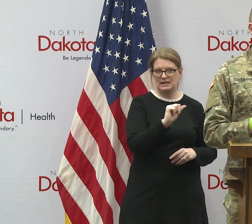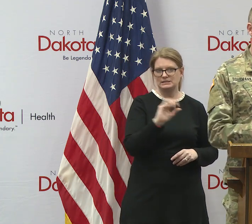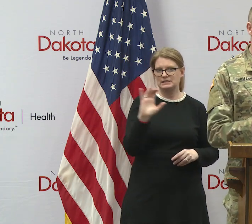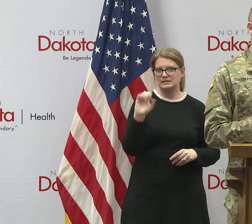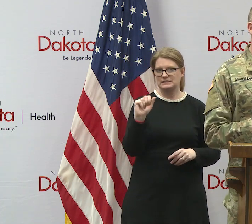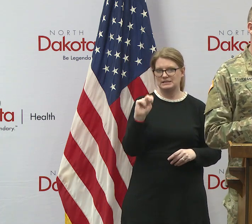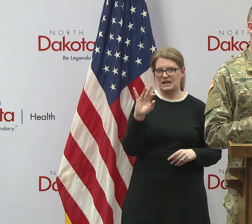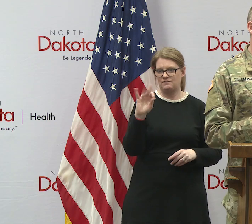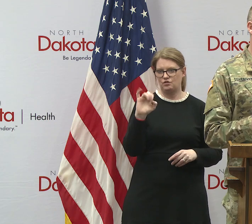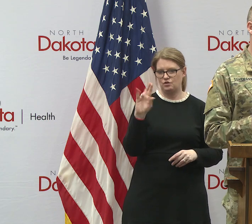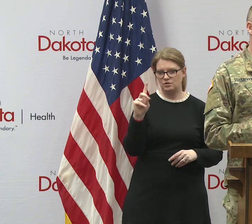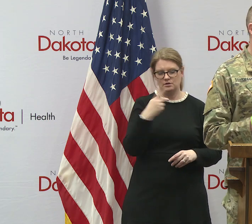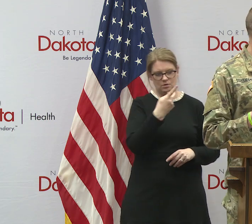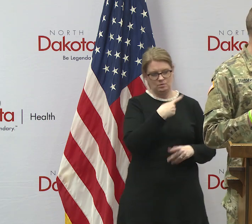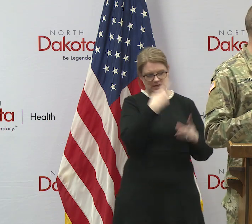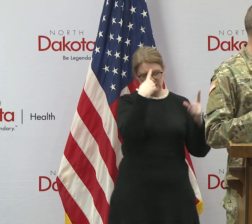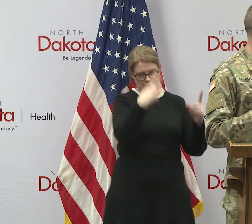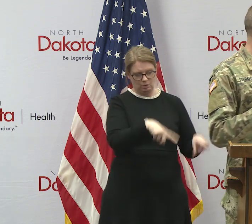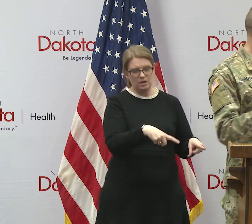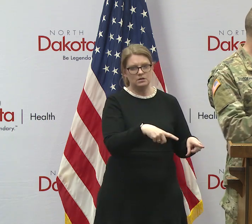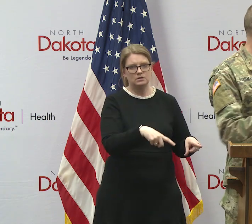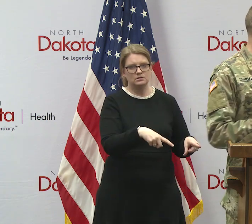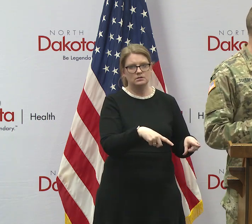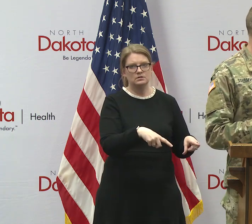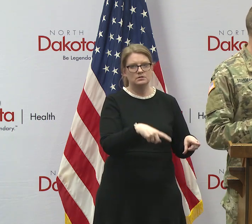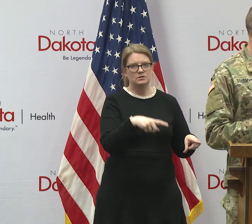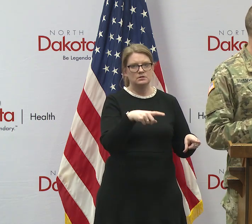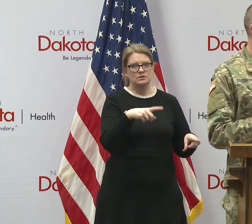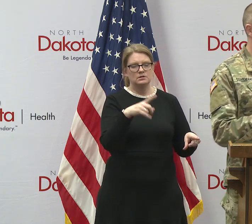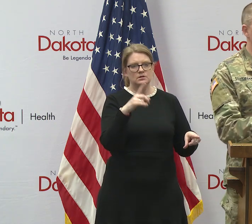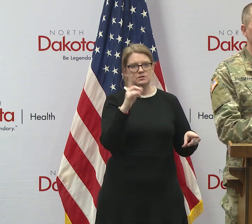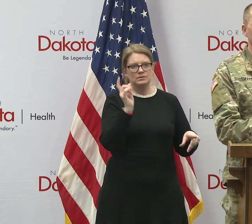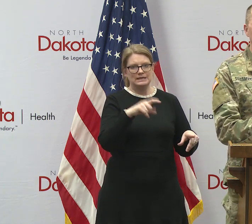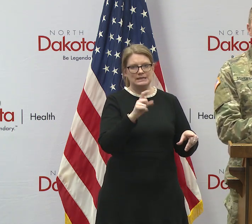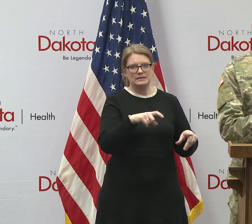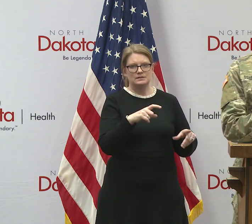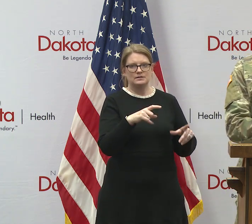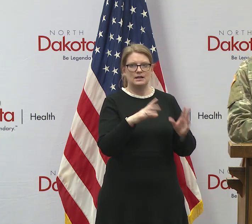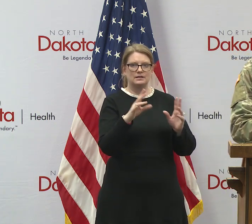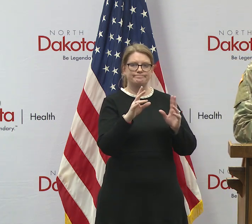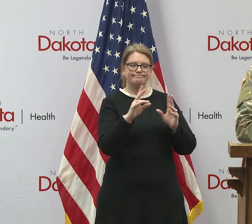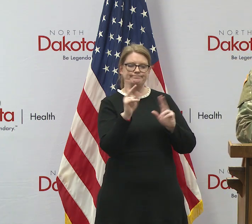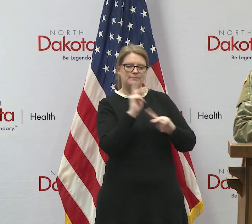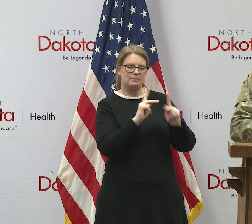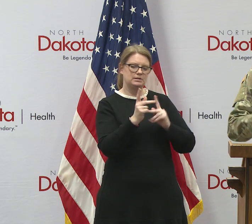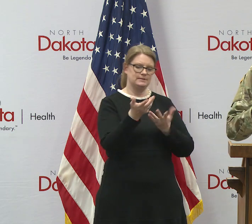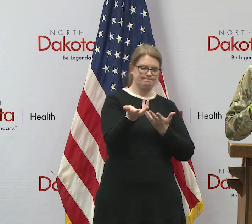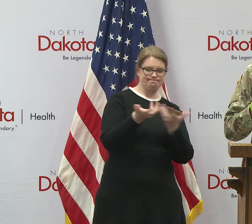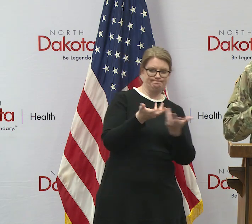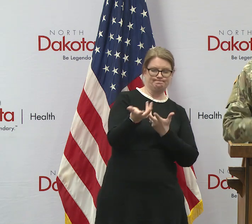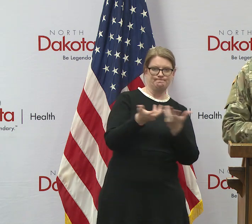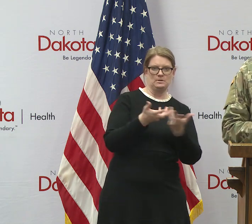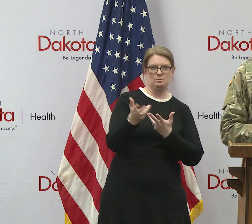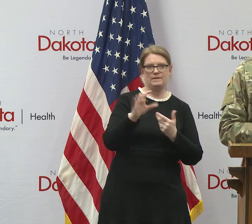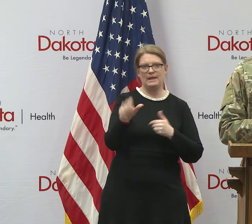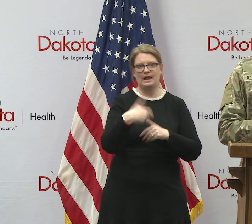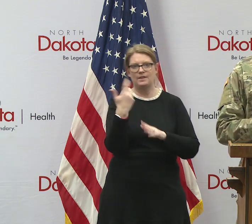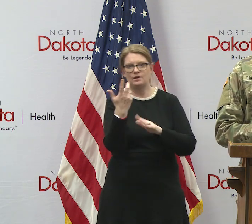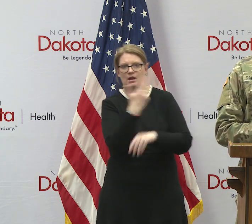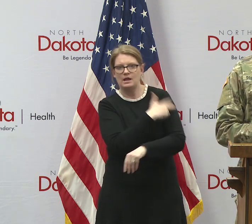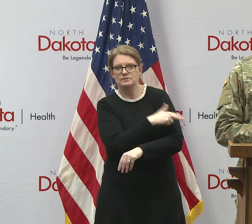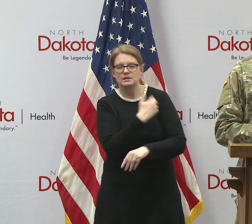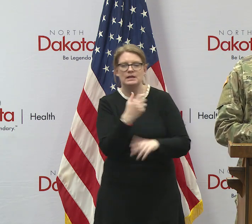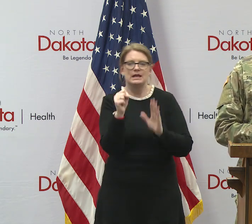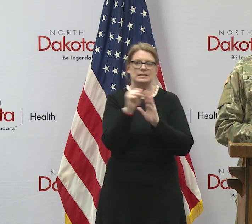have already agreed with us that we need to get liaisons between these hospitals and our State